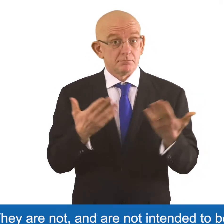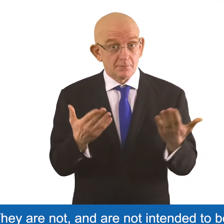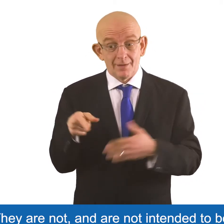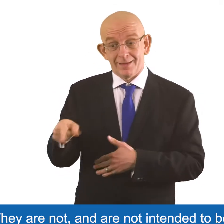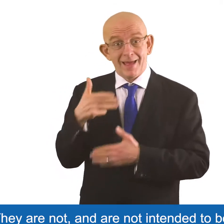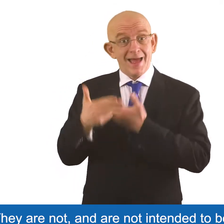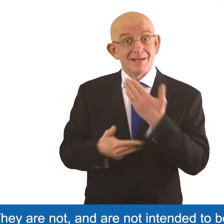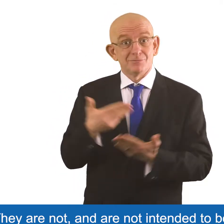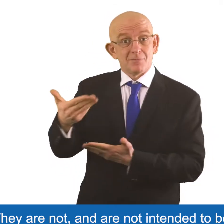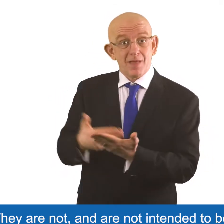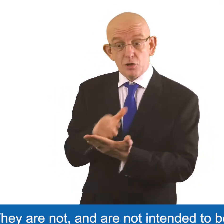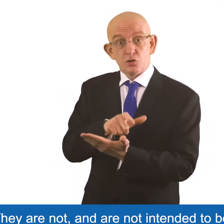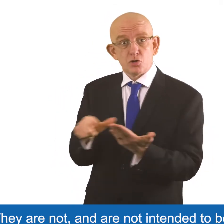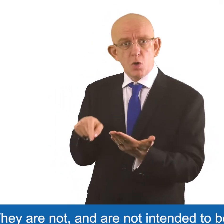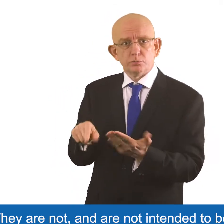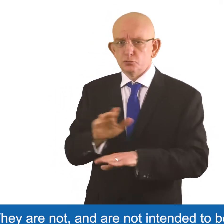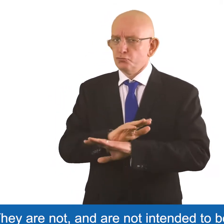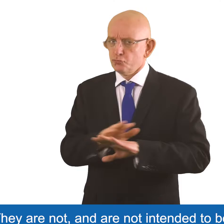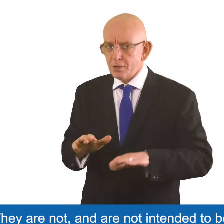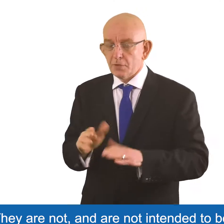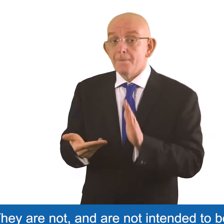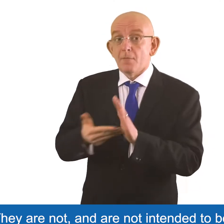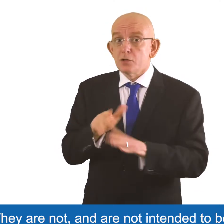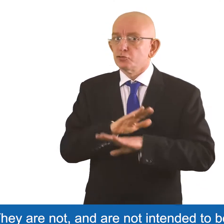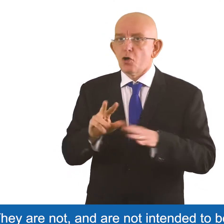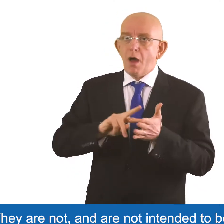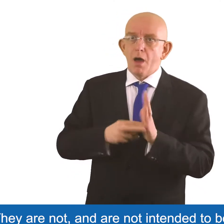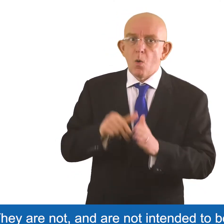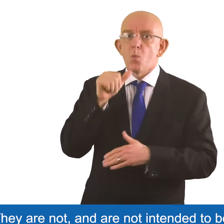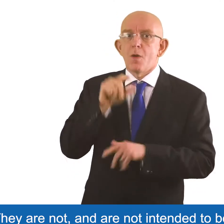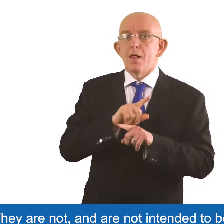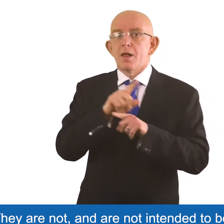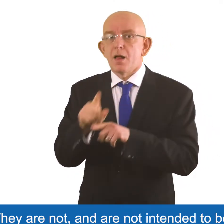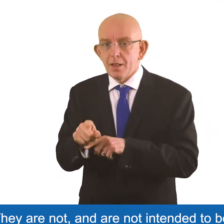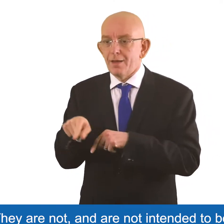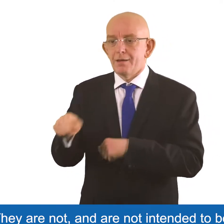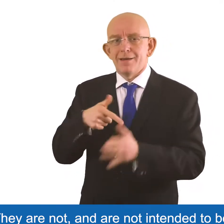They are not, and are not intended to be, a comprehensive description of the bill.